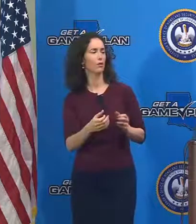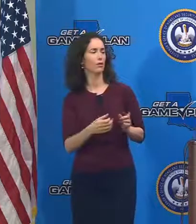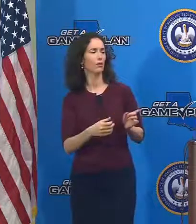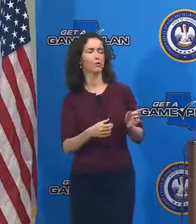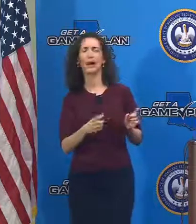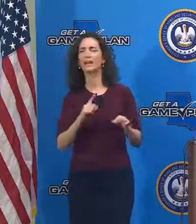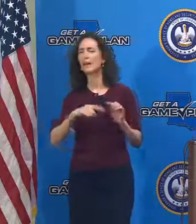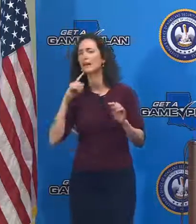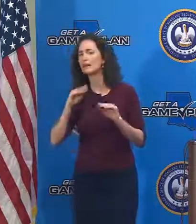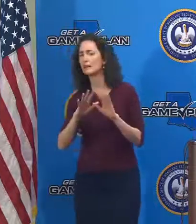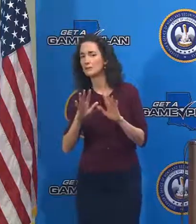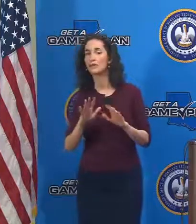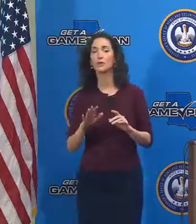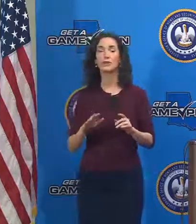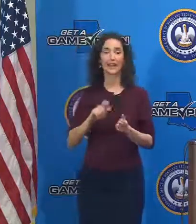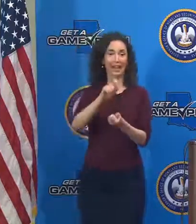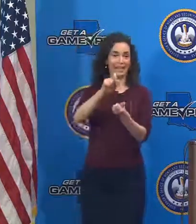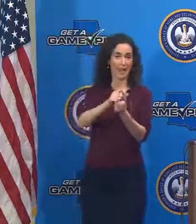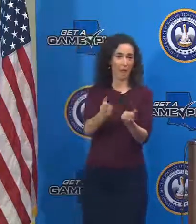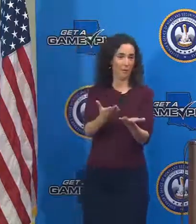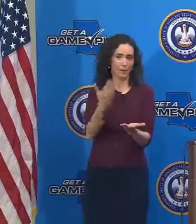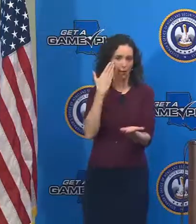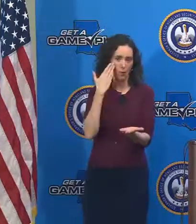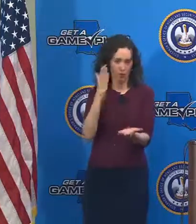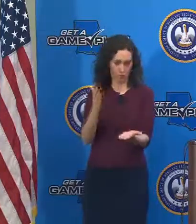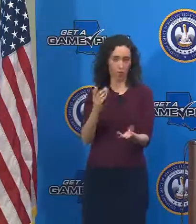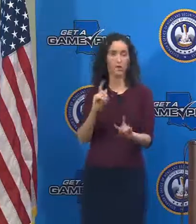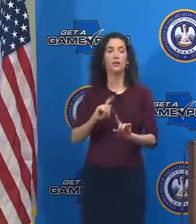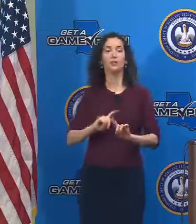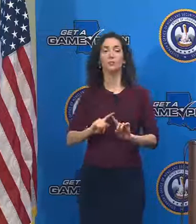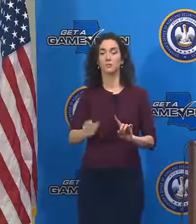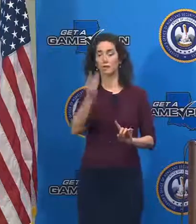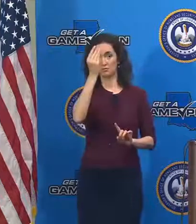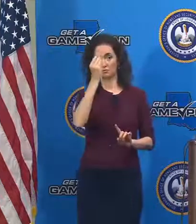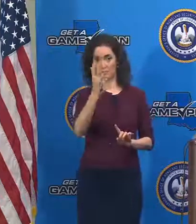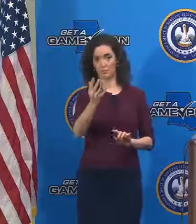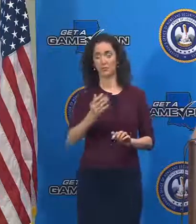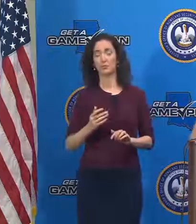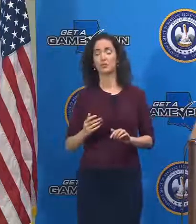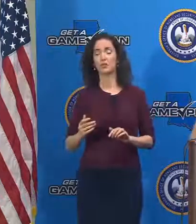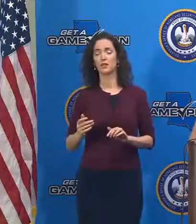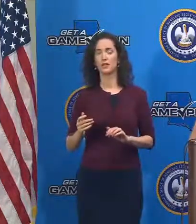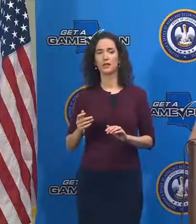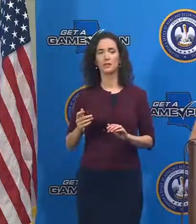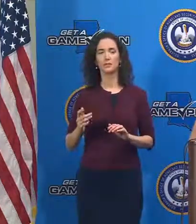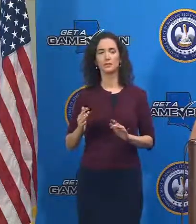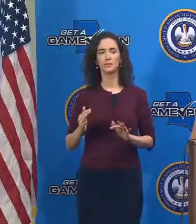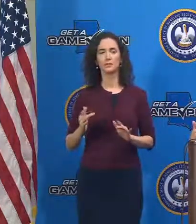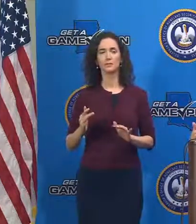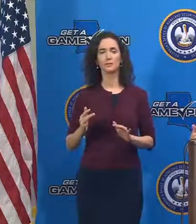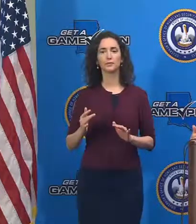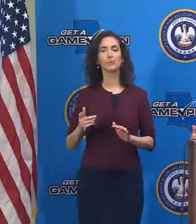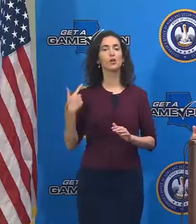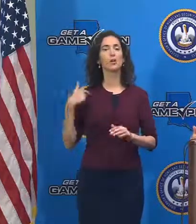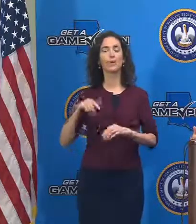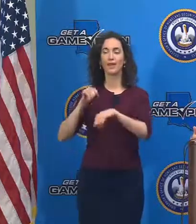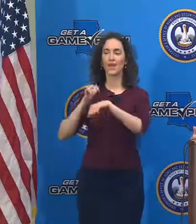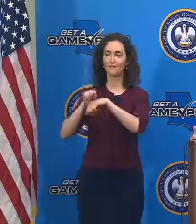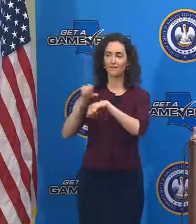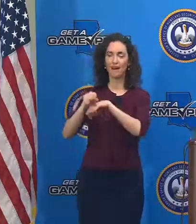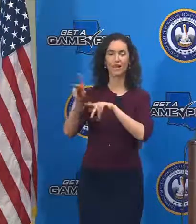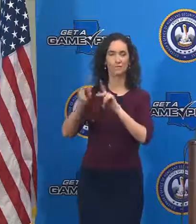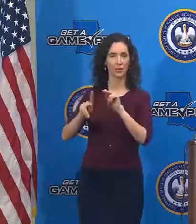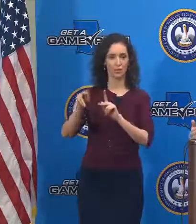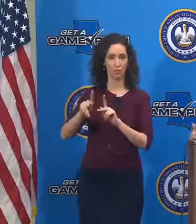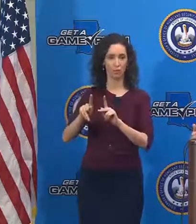Yeah, I can't tell you an exact number, but I can tell you that, listen, we advise people to get the second